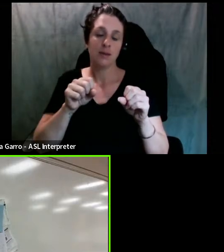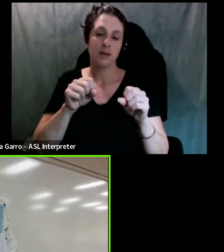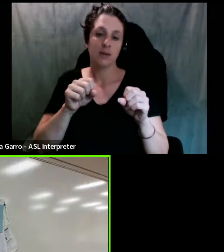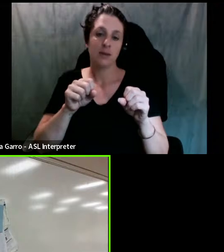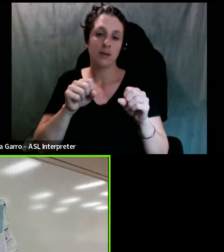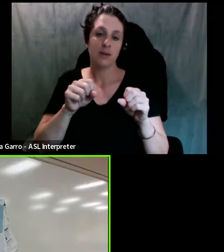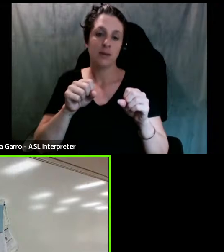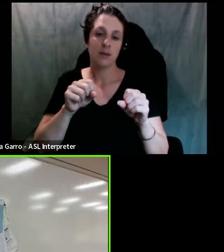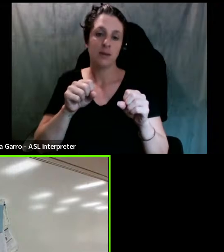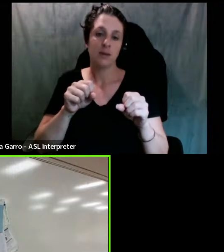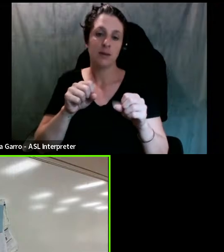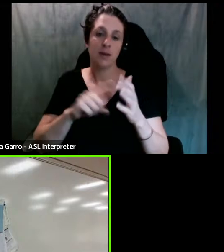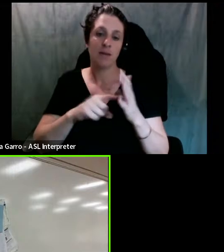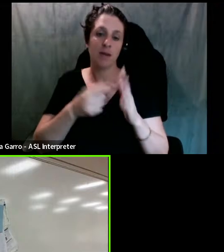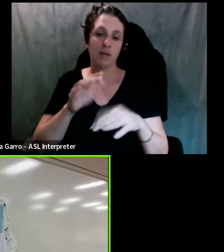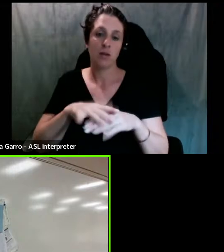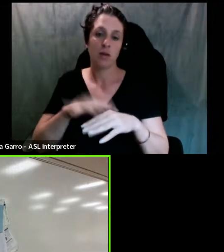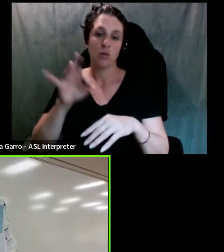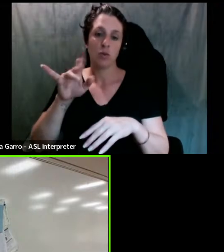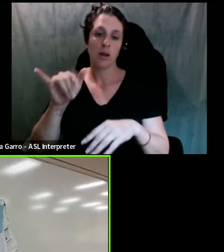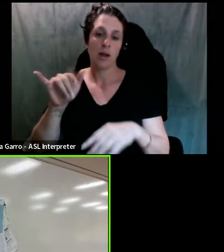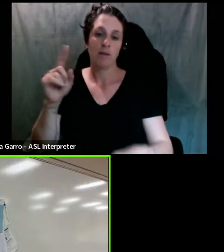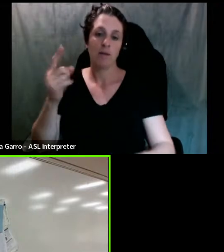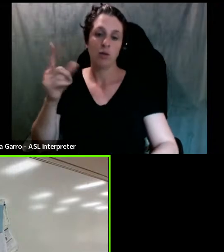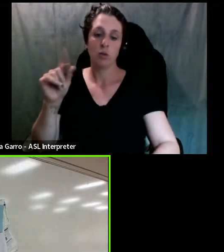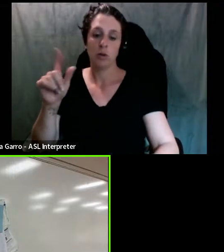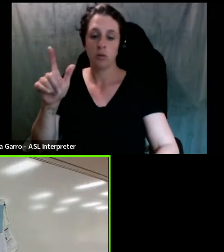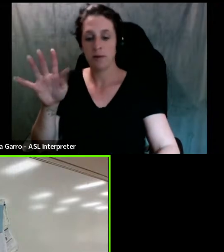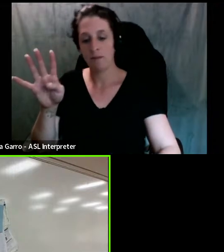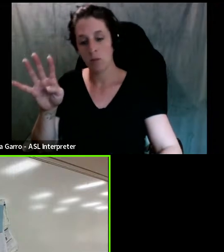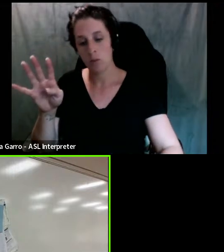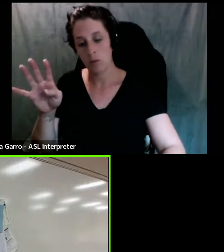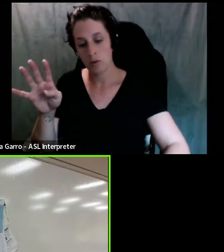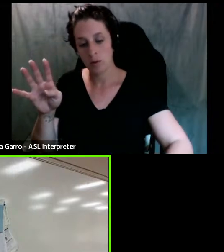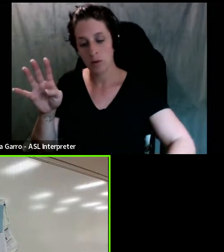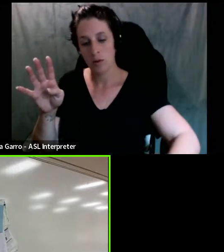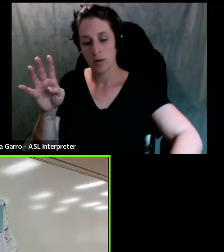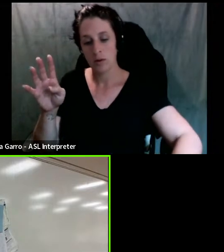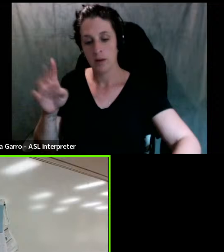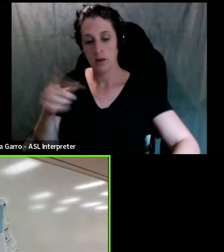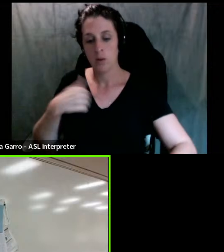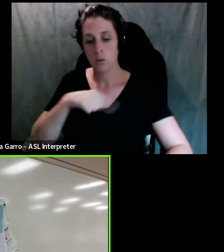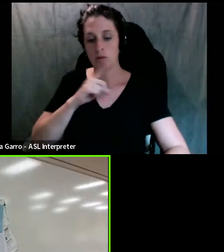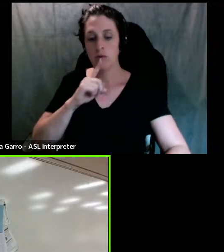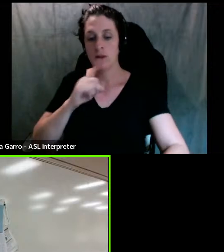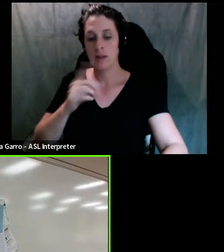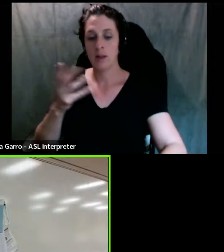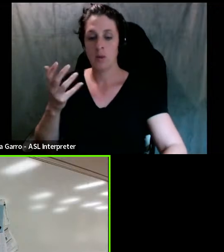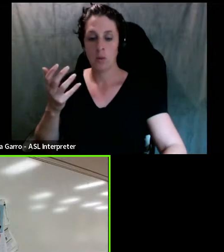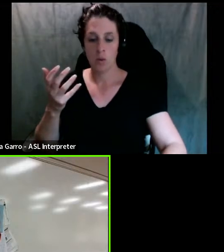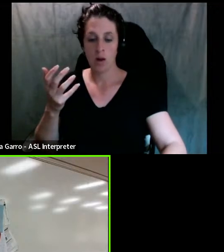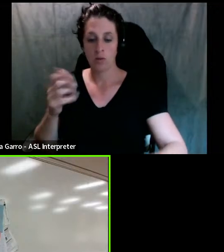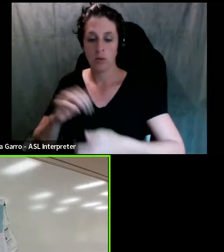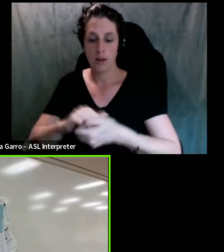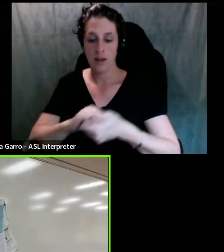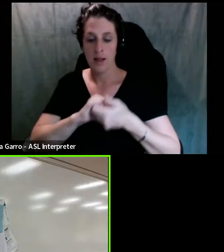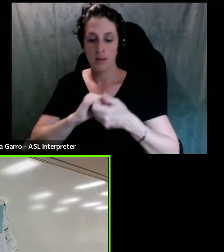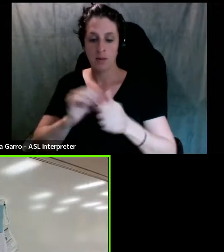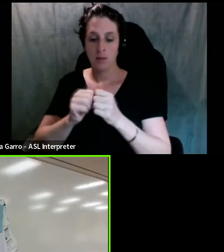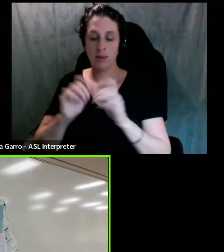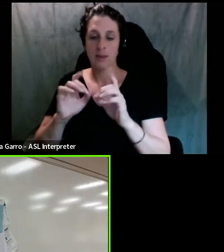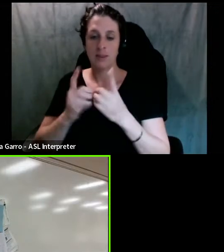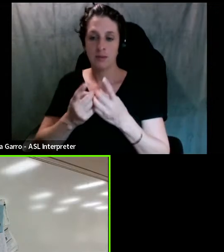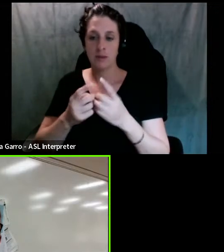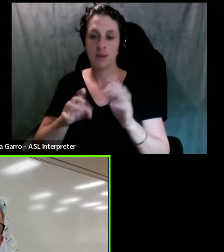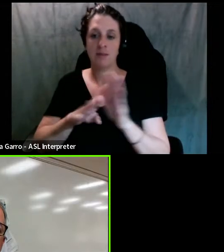law takes effect on July 1st, 2024, and we really want to collaborate with the district in developing